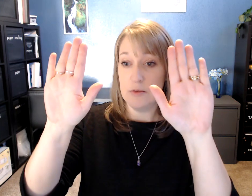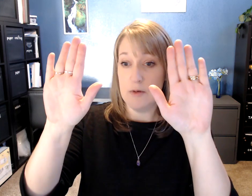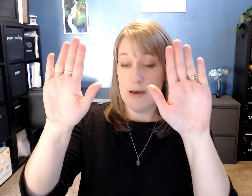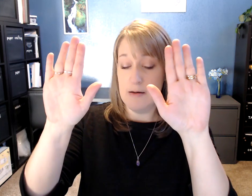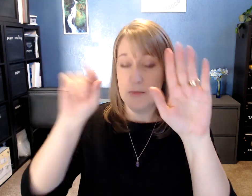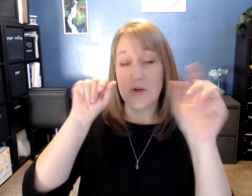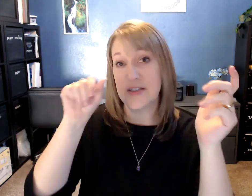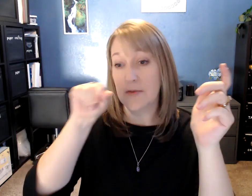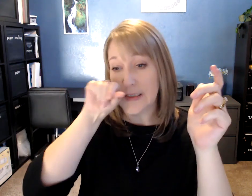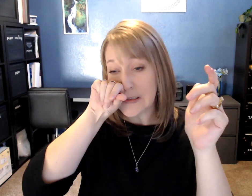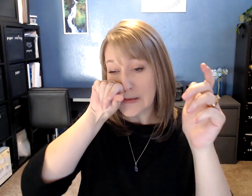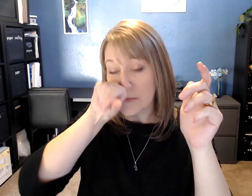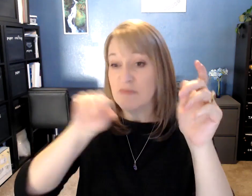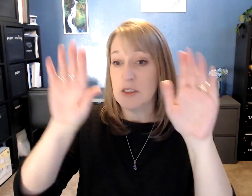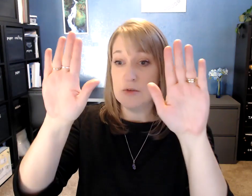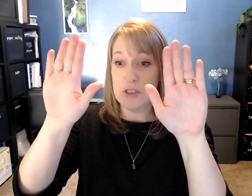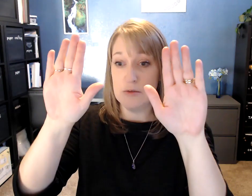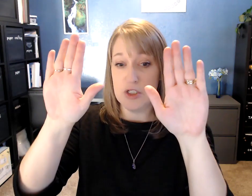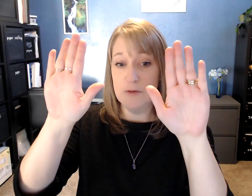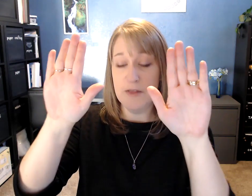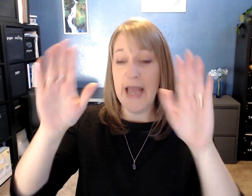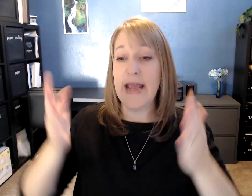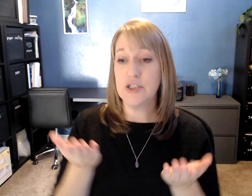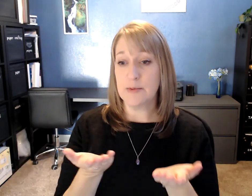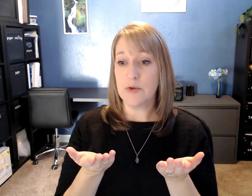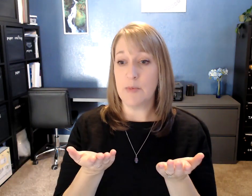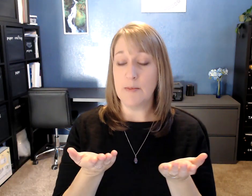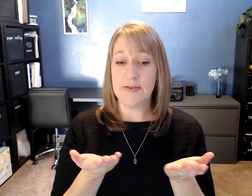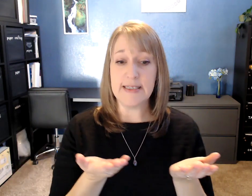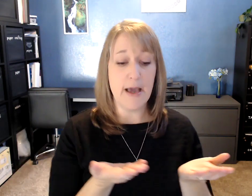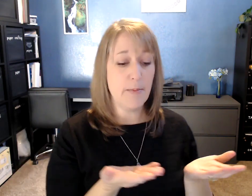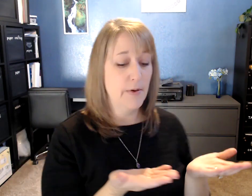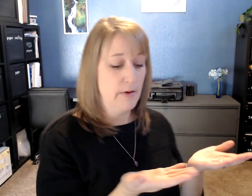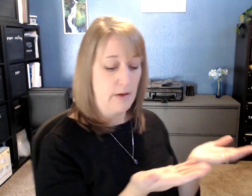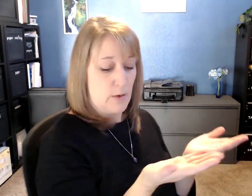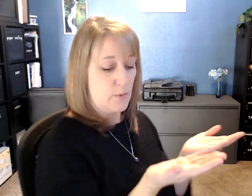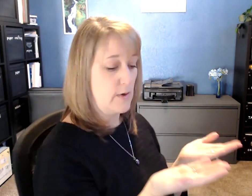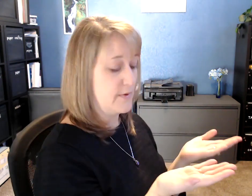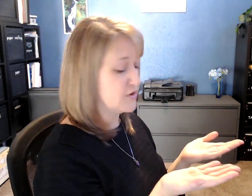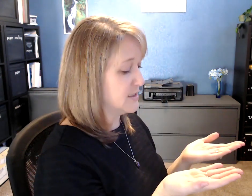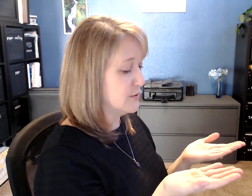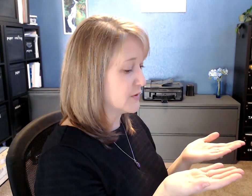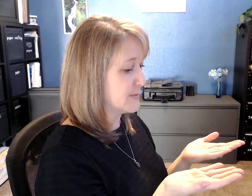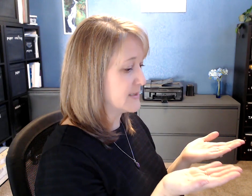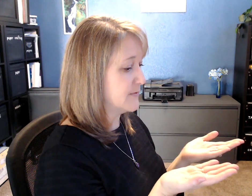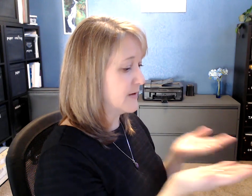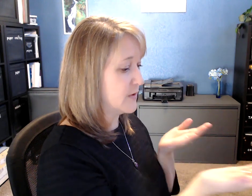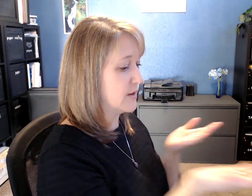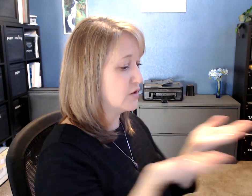do, or service, you do 2 flat hand shapes with your palms facing up. They're just a neutral space in front of you, and you just